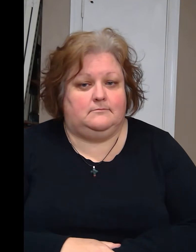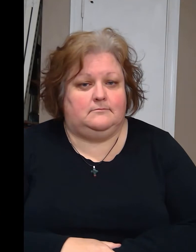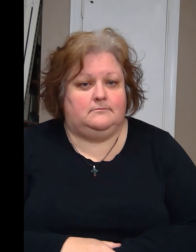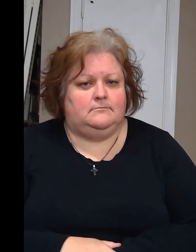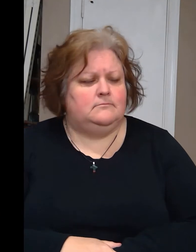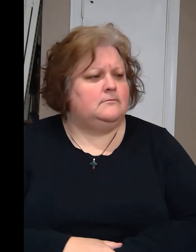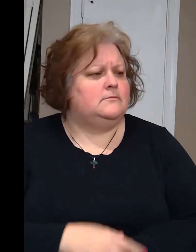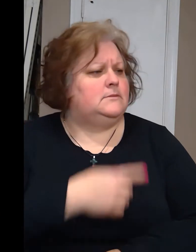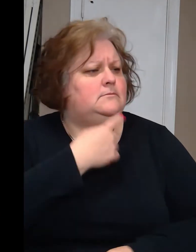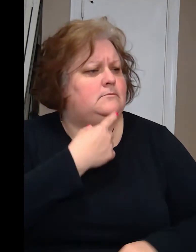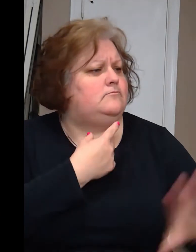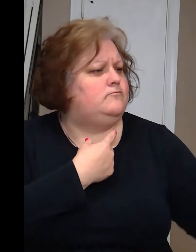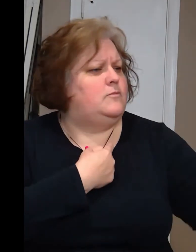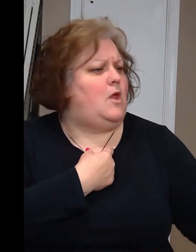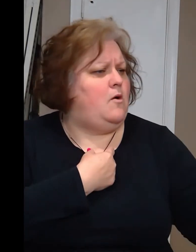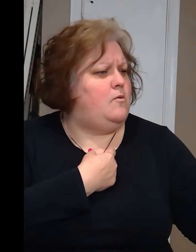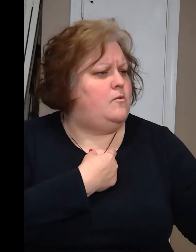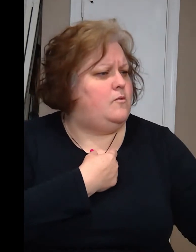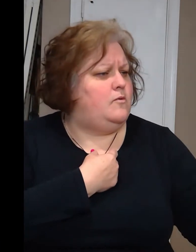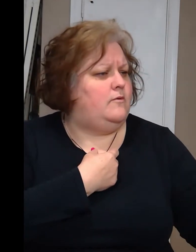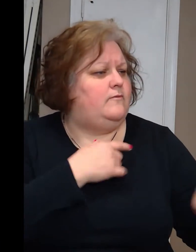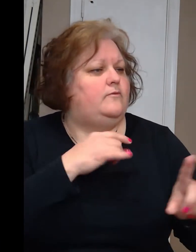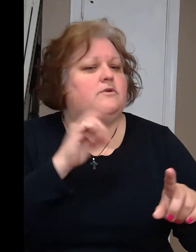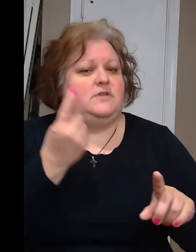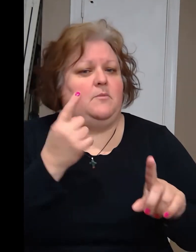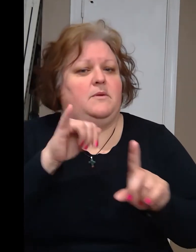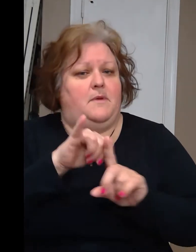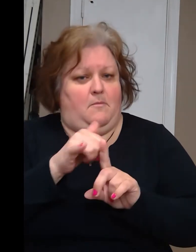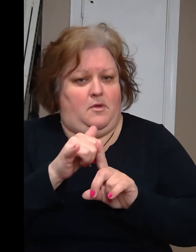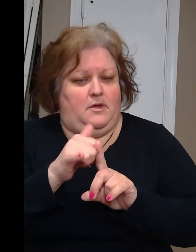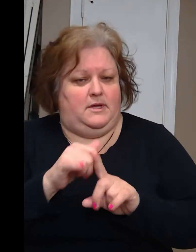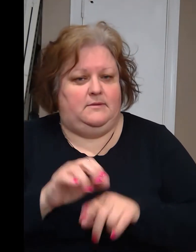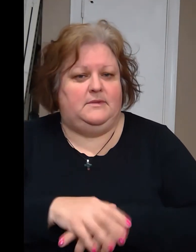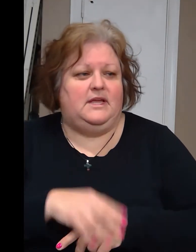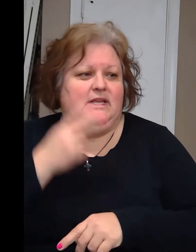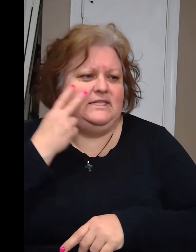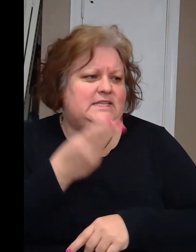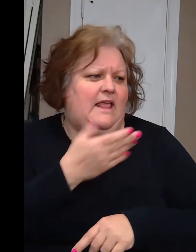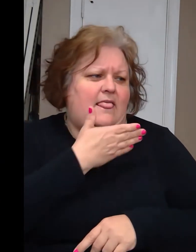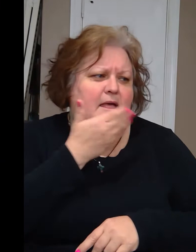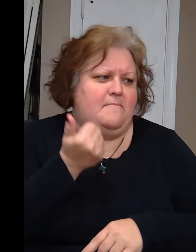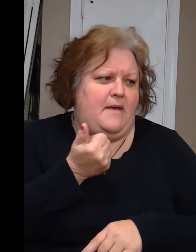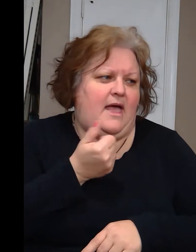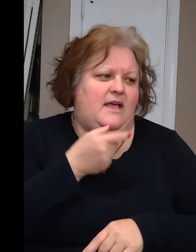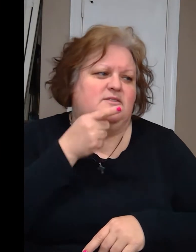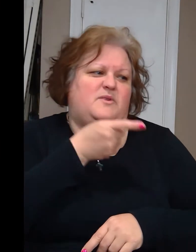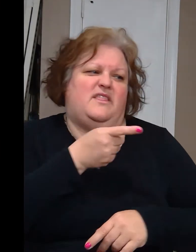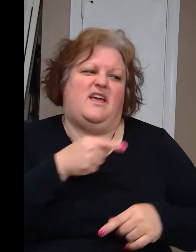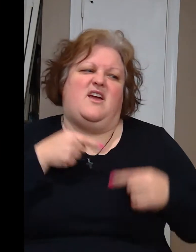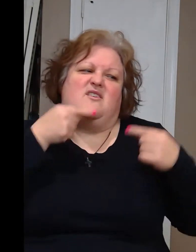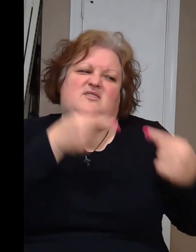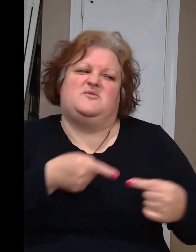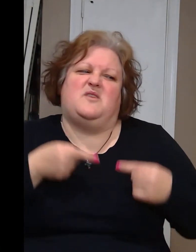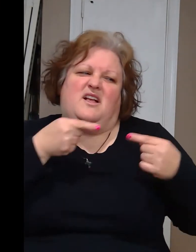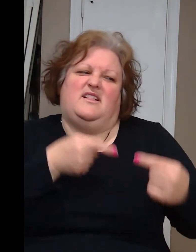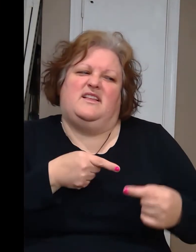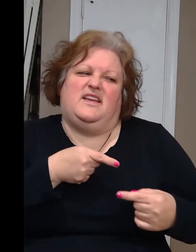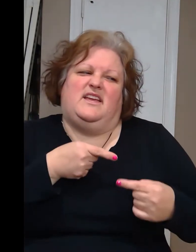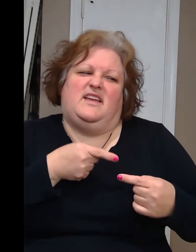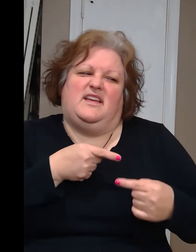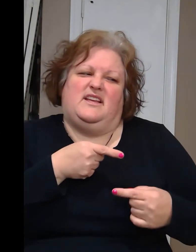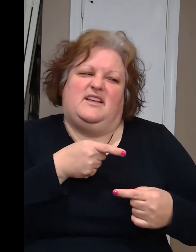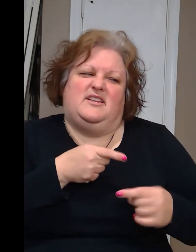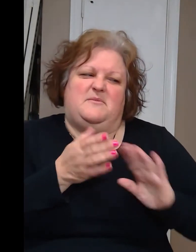sticking up for someone who is being bullied, seeing the best in people even when they are struggling to be their